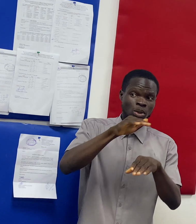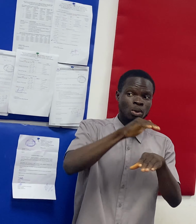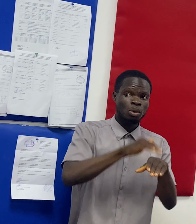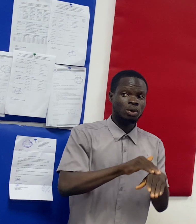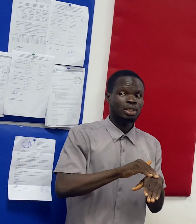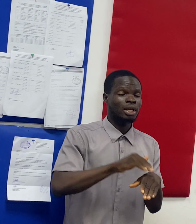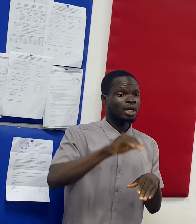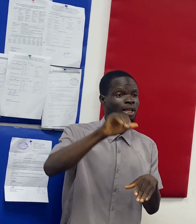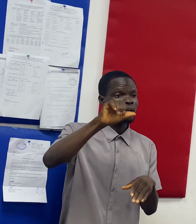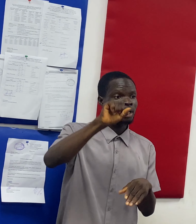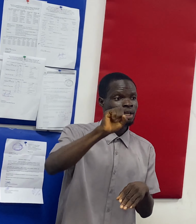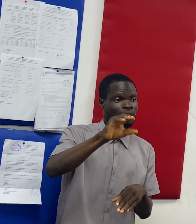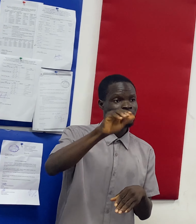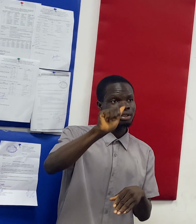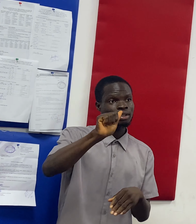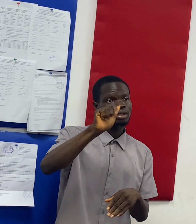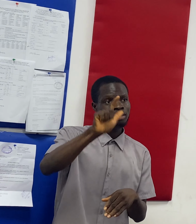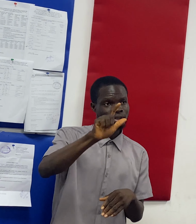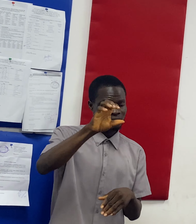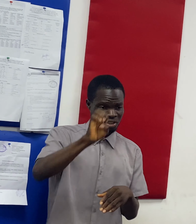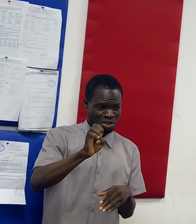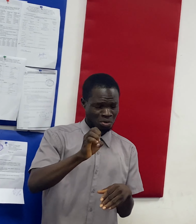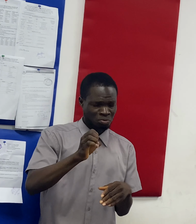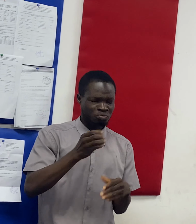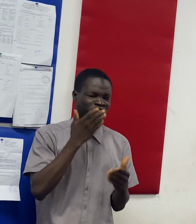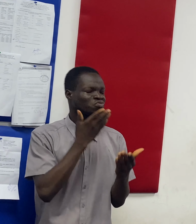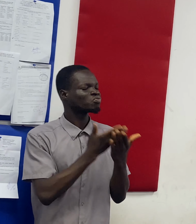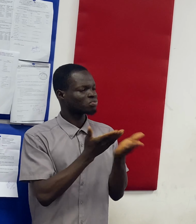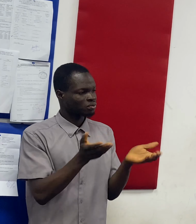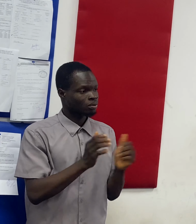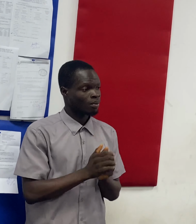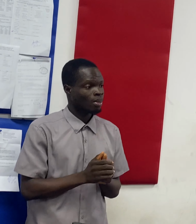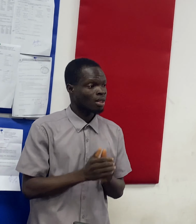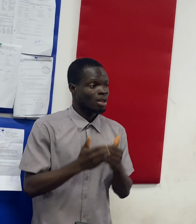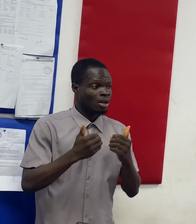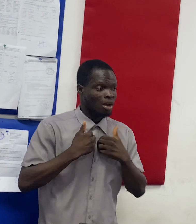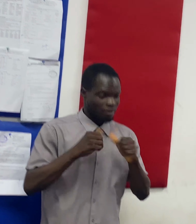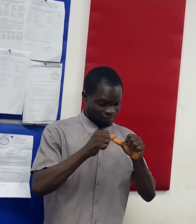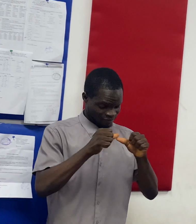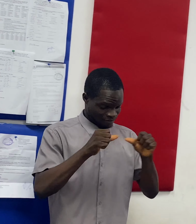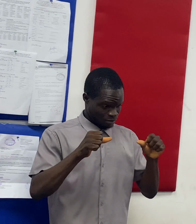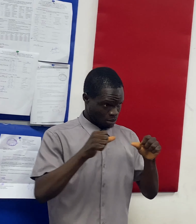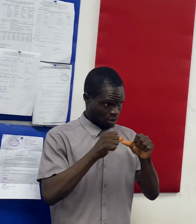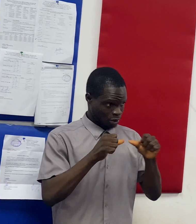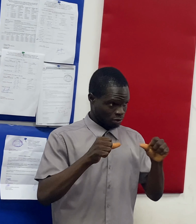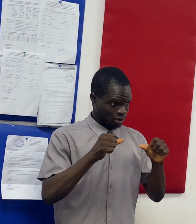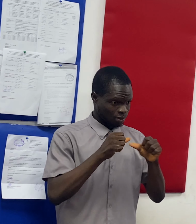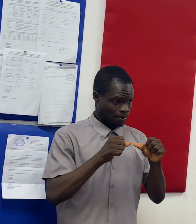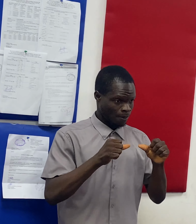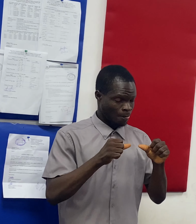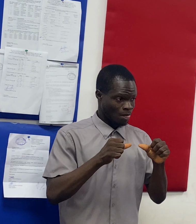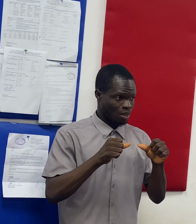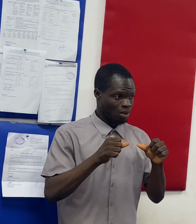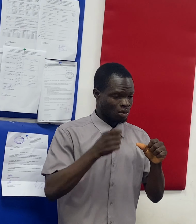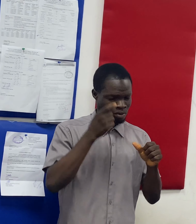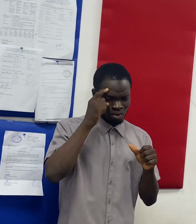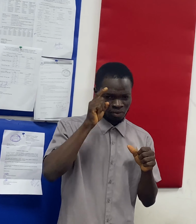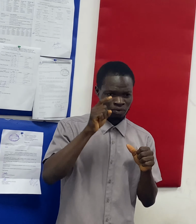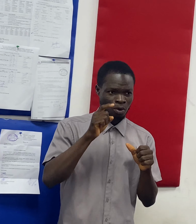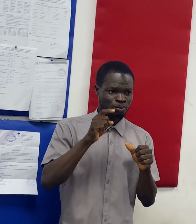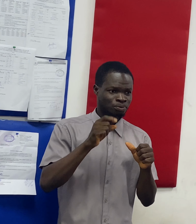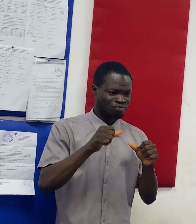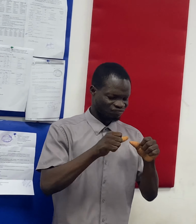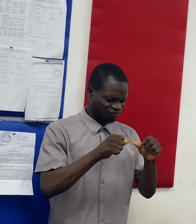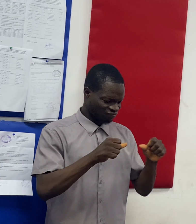their height, or maybe there is a... No, we do. We do. Okay. We have measuring something we measure for length. It